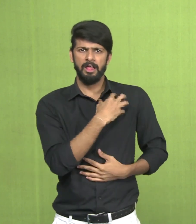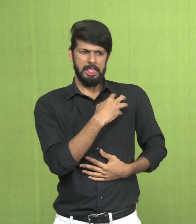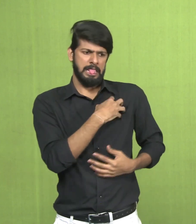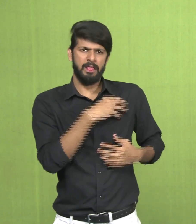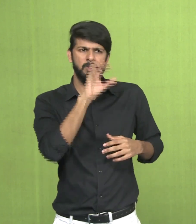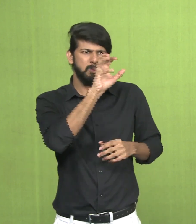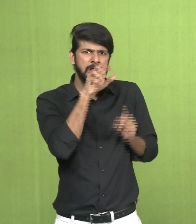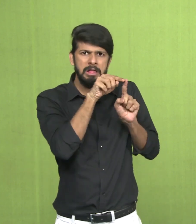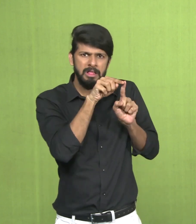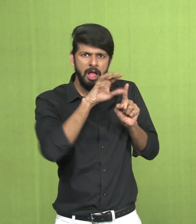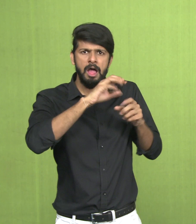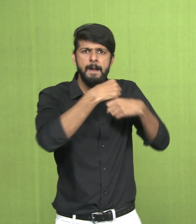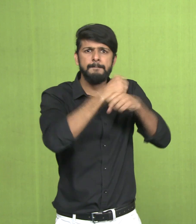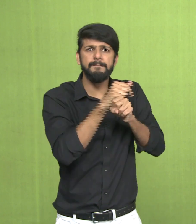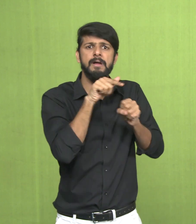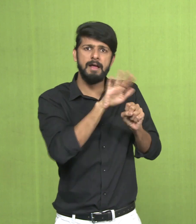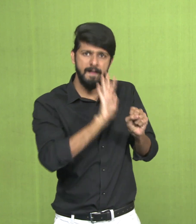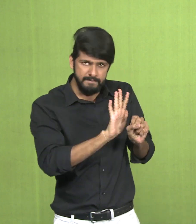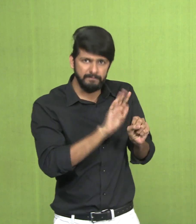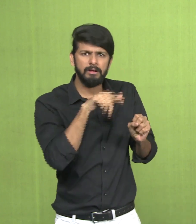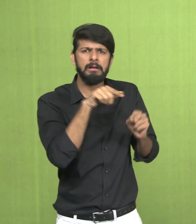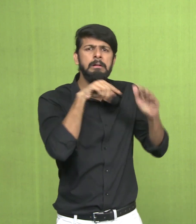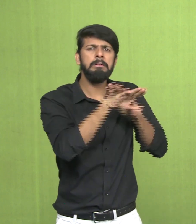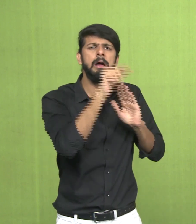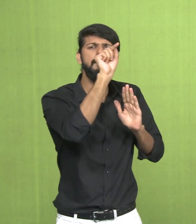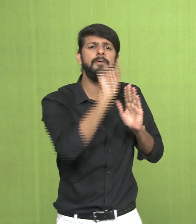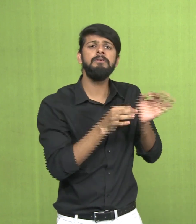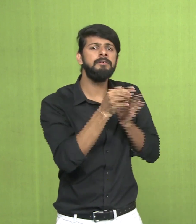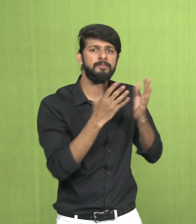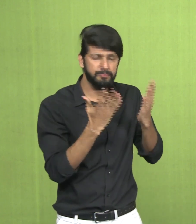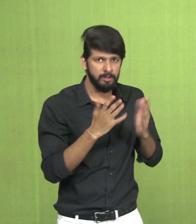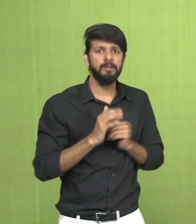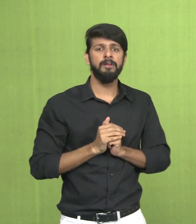describe in brief the motif on the priest's shawl,